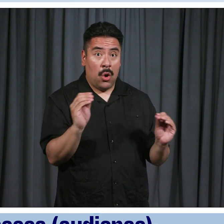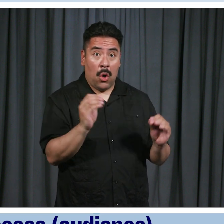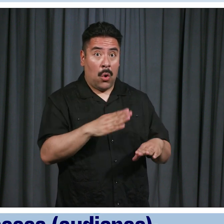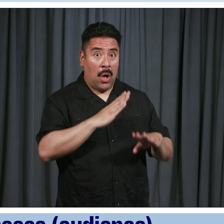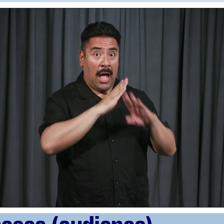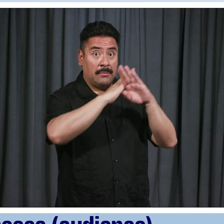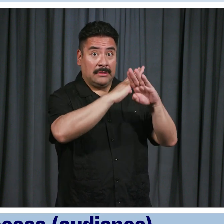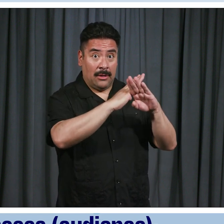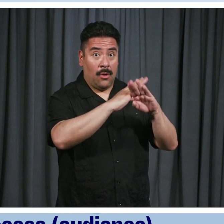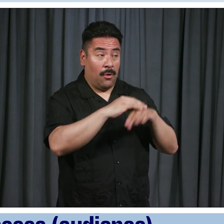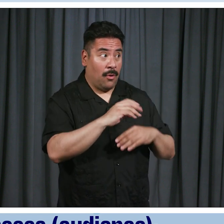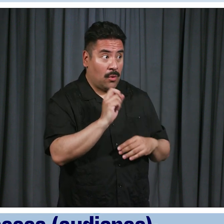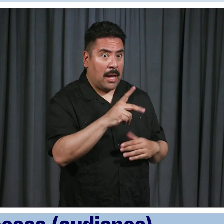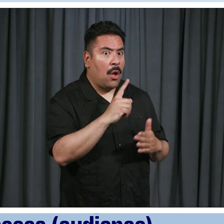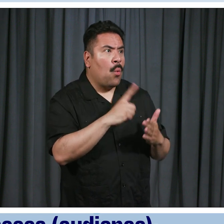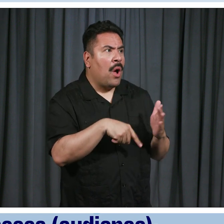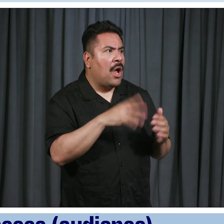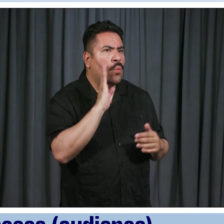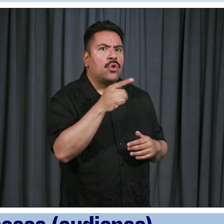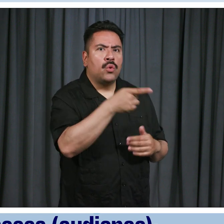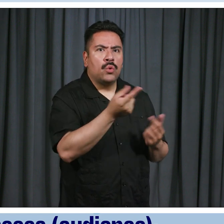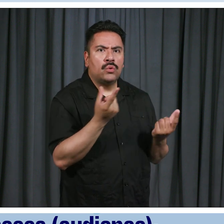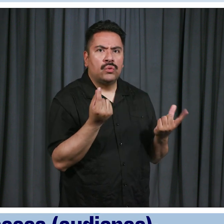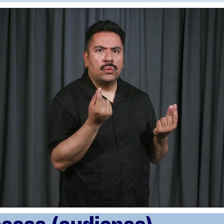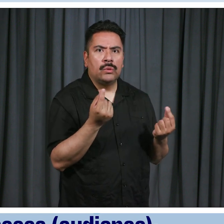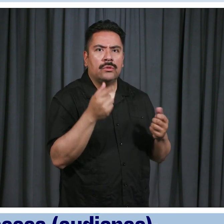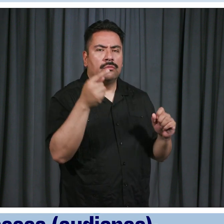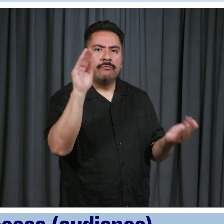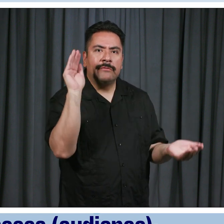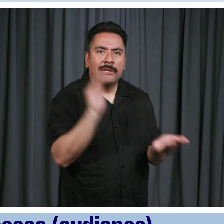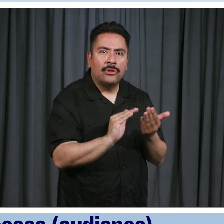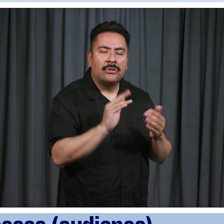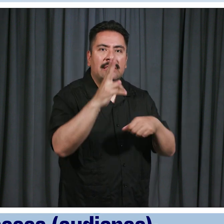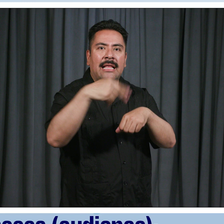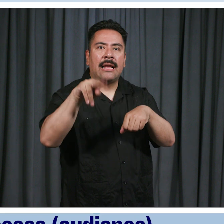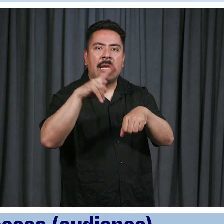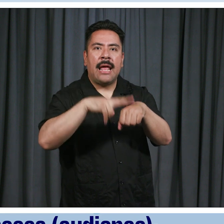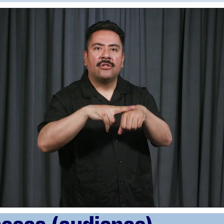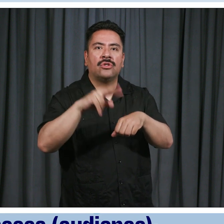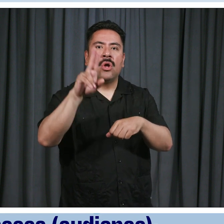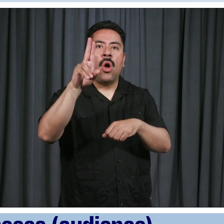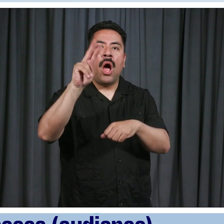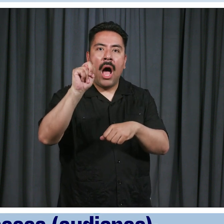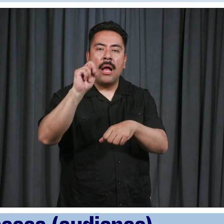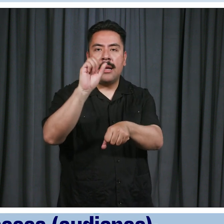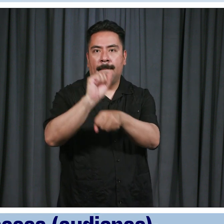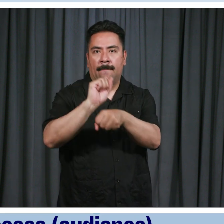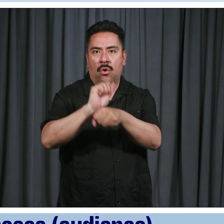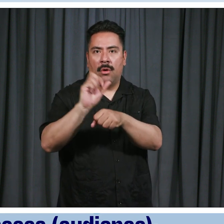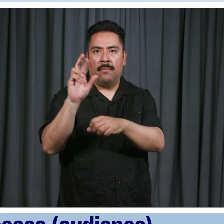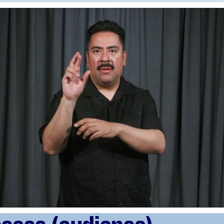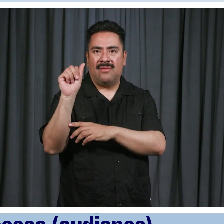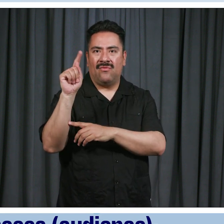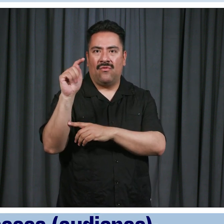object, okay, what would you do to reduce the national unemployment rate for individuals that have